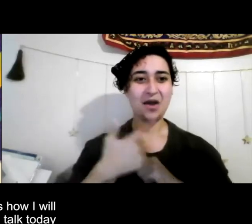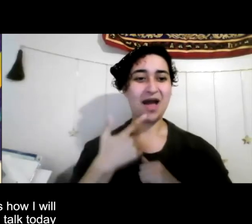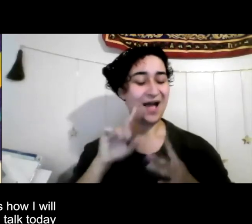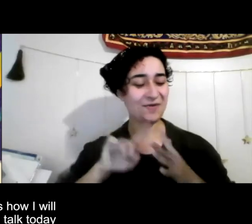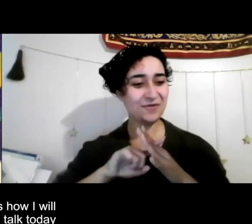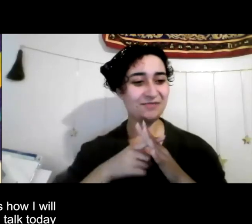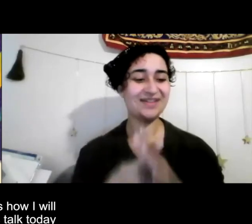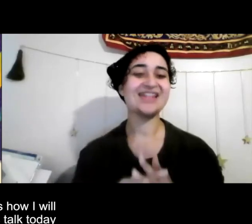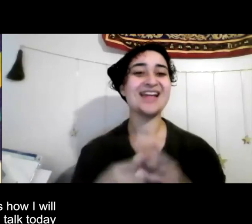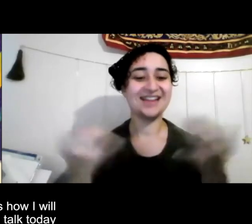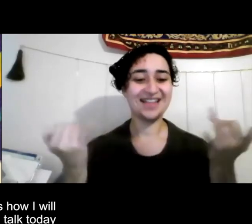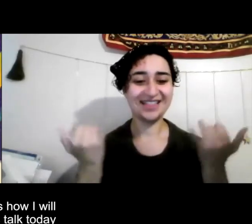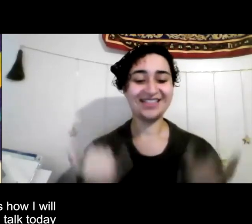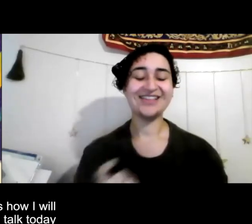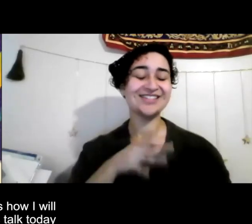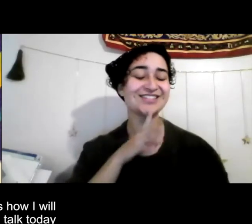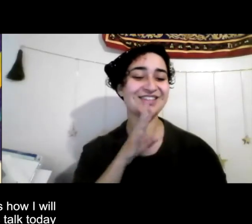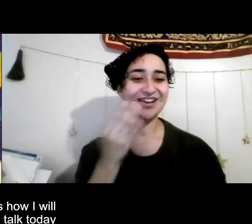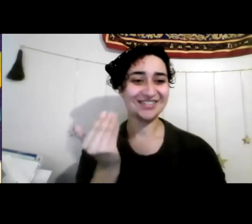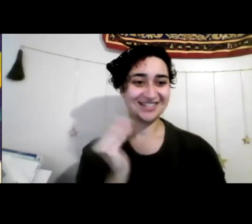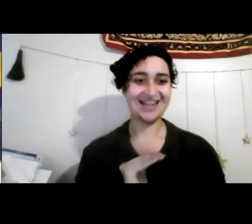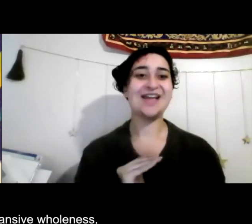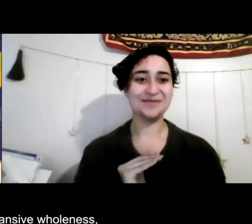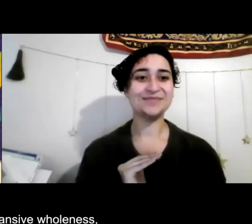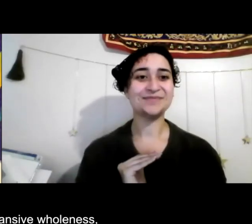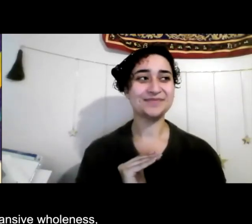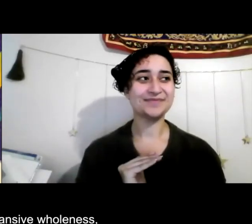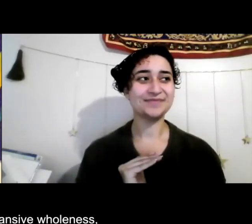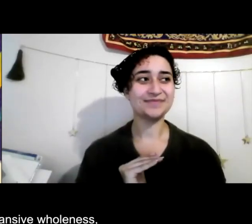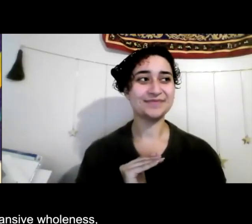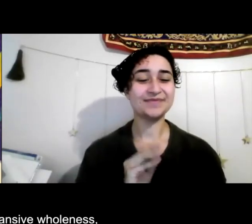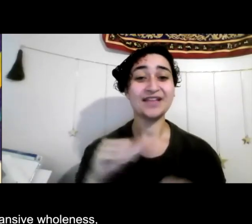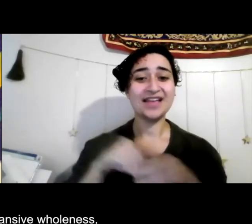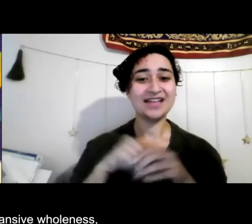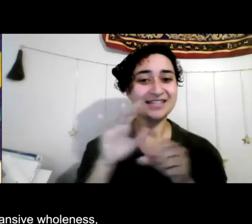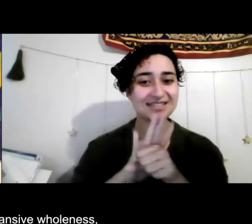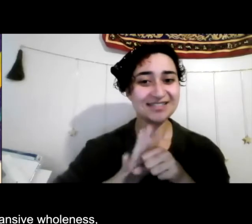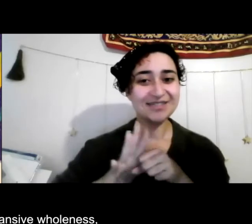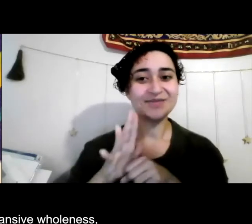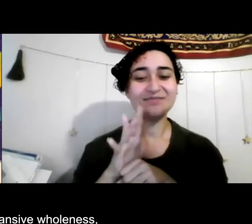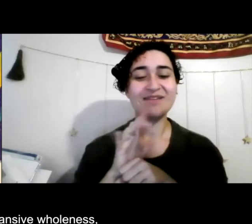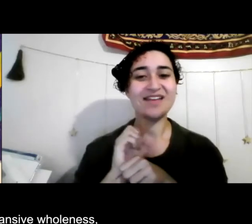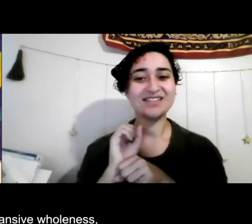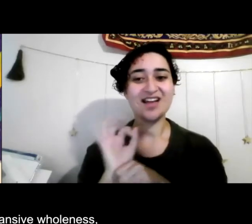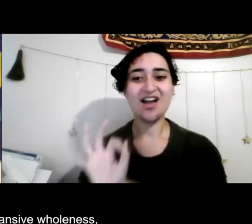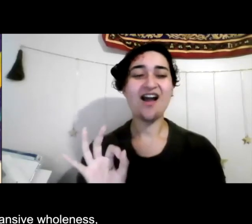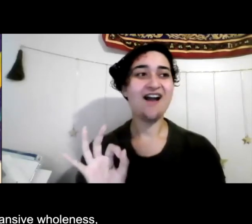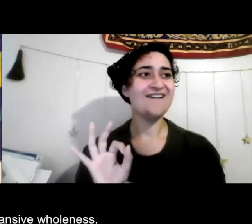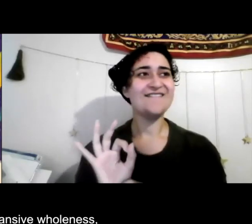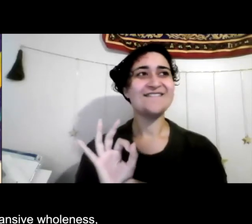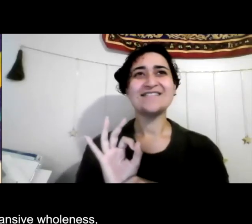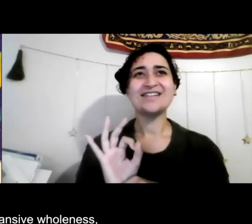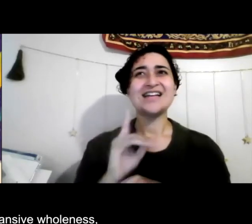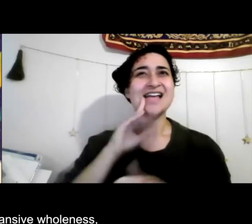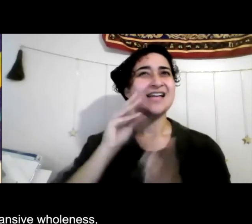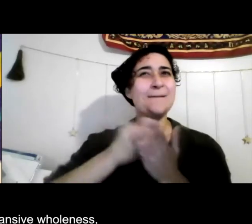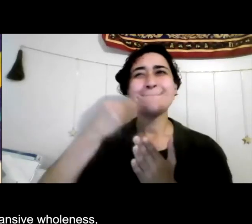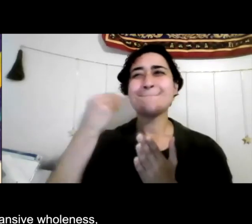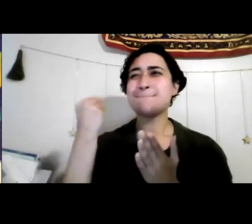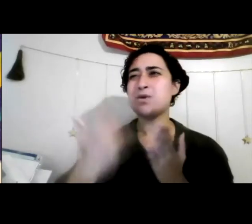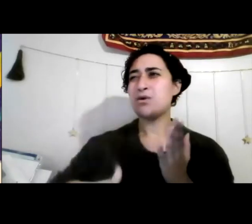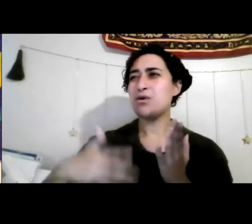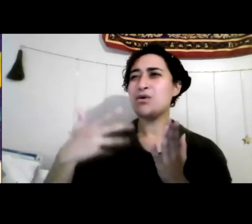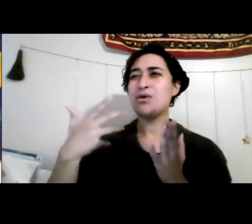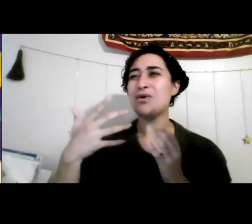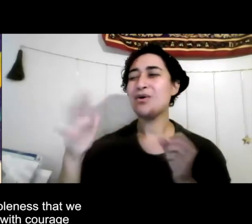begin this talk today, in a space of expansive